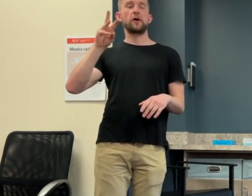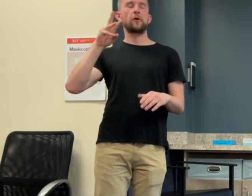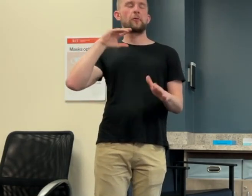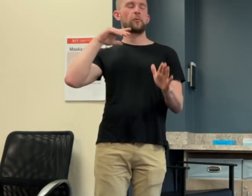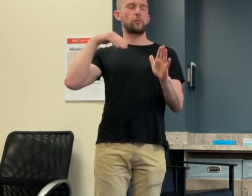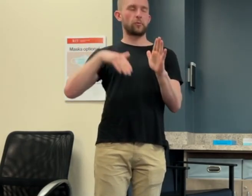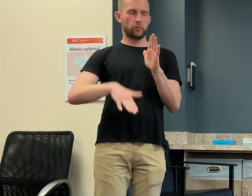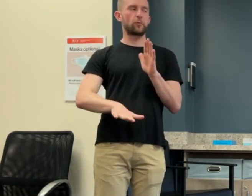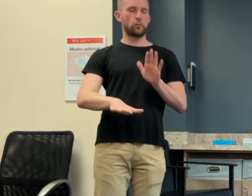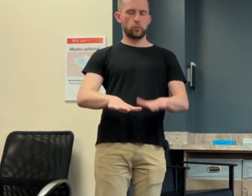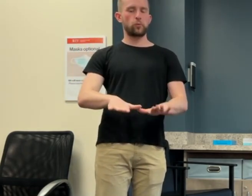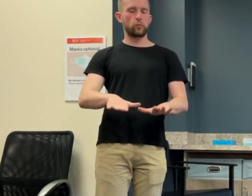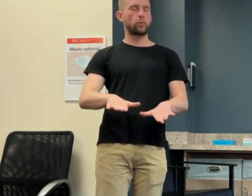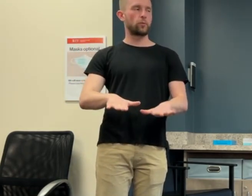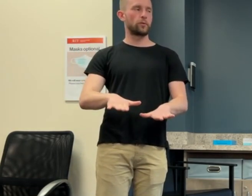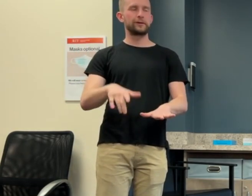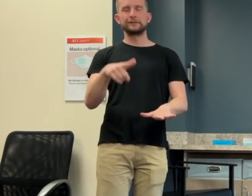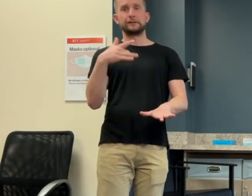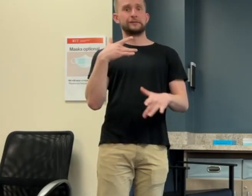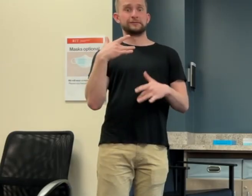sounds. Now,